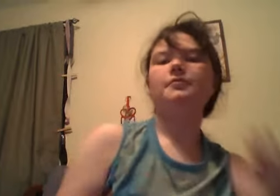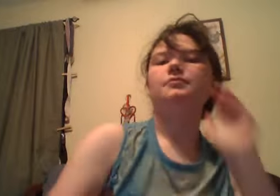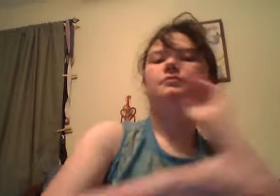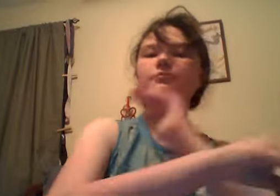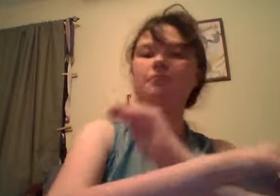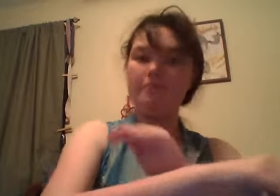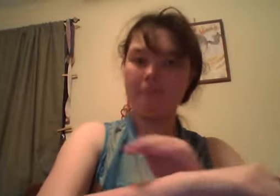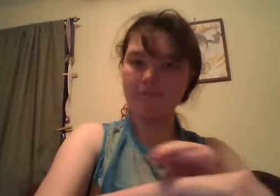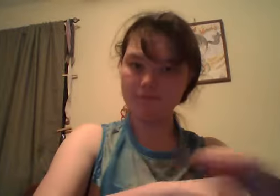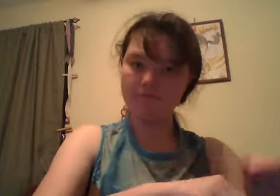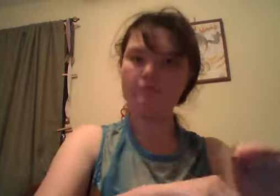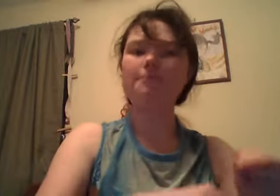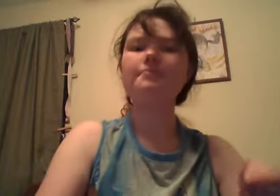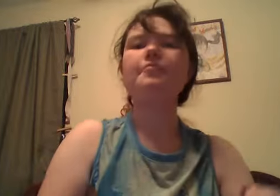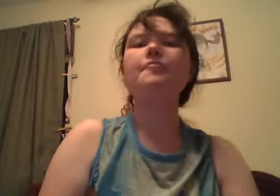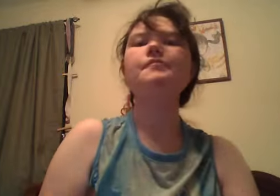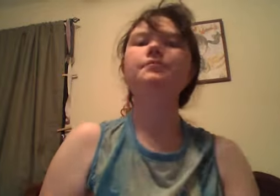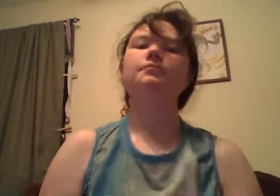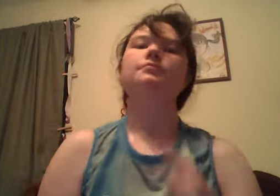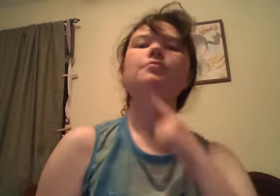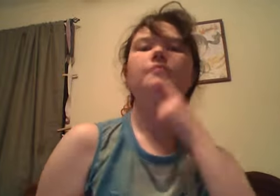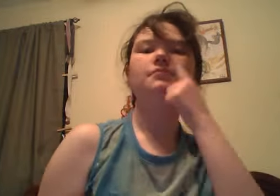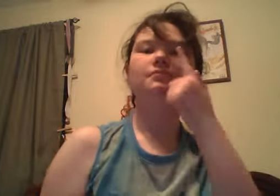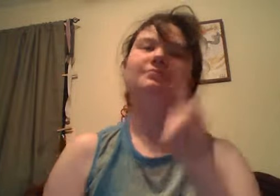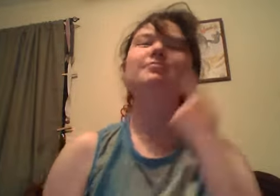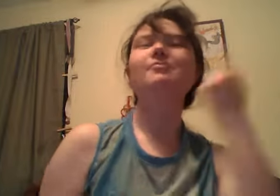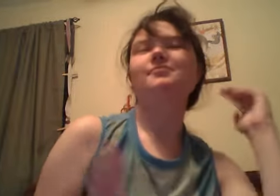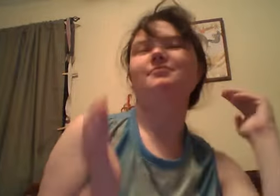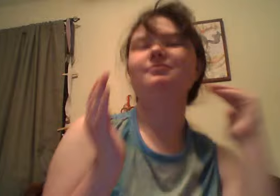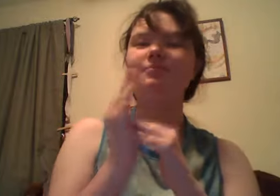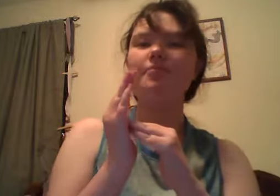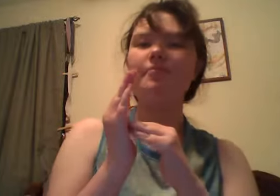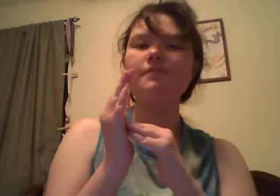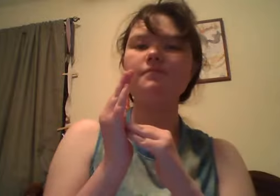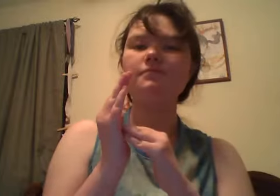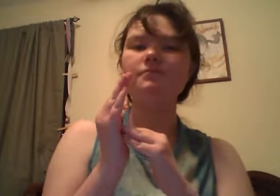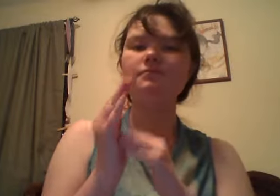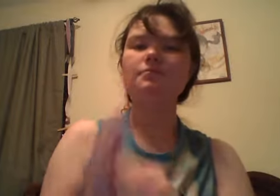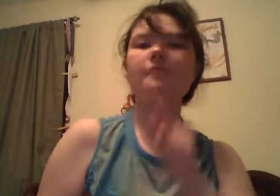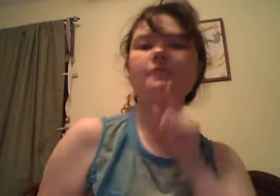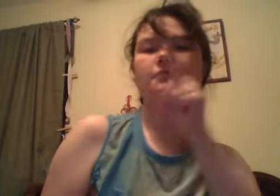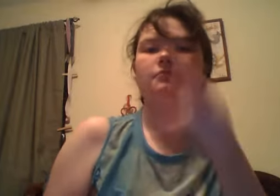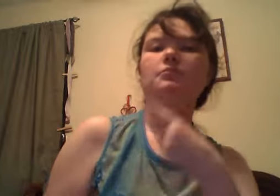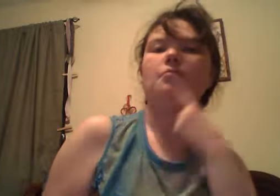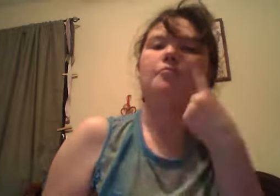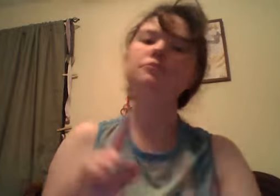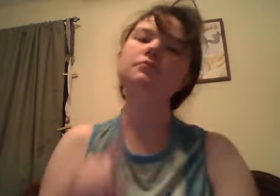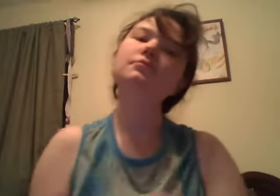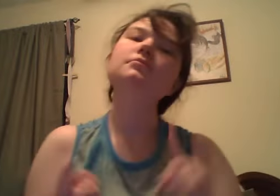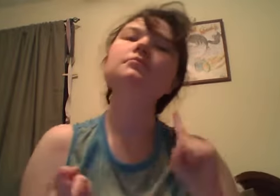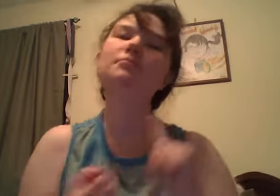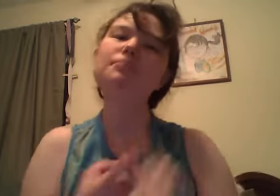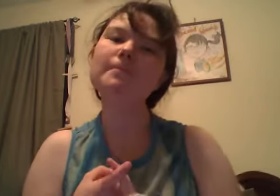now, everything's in the night Living alright again You're a true friend